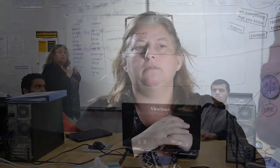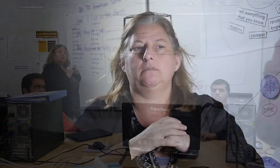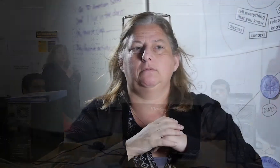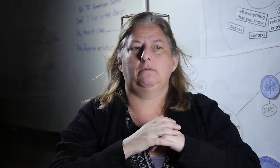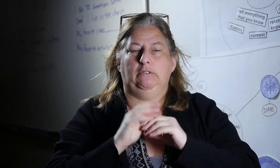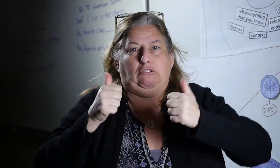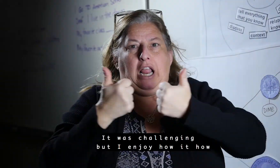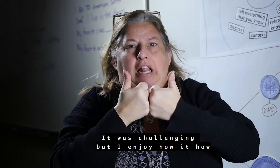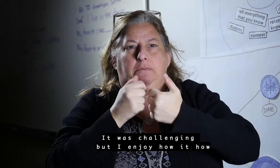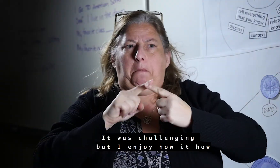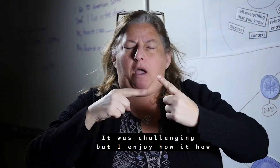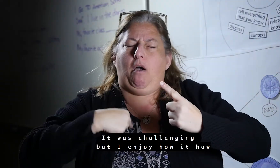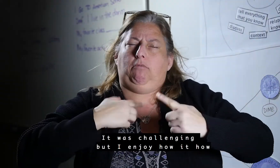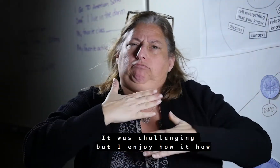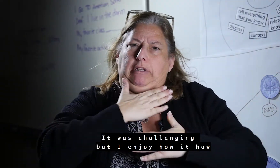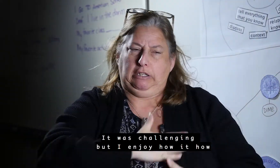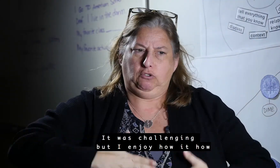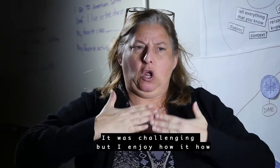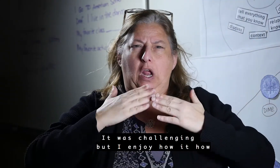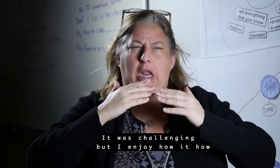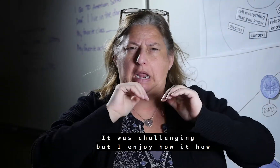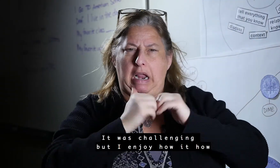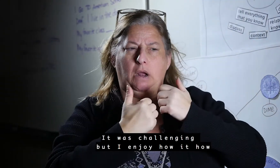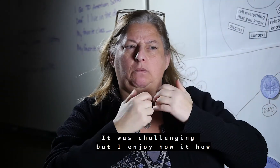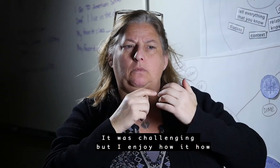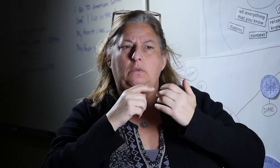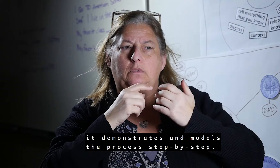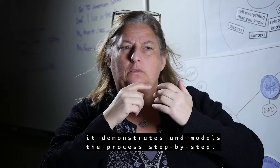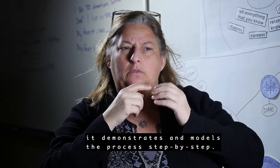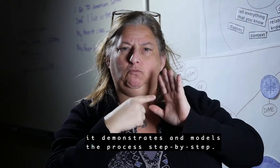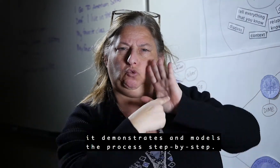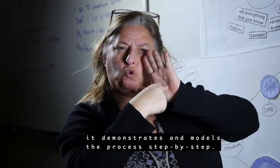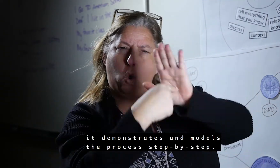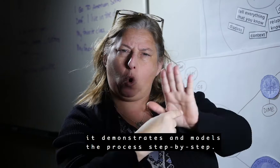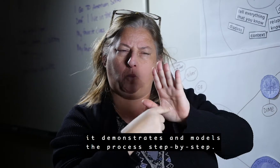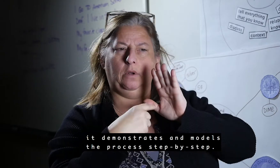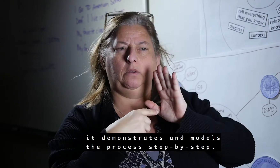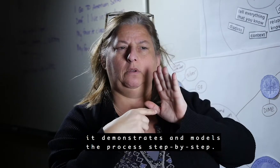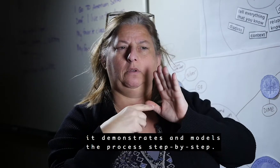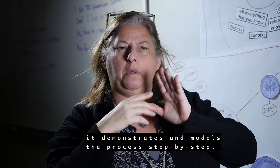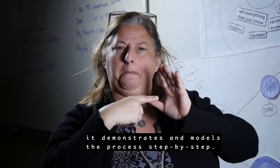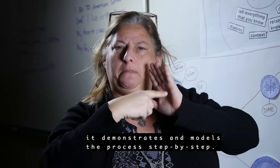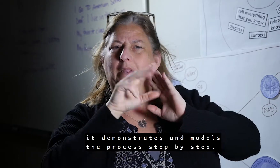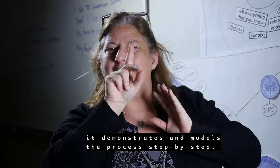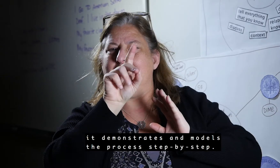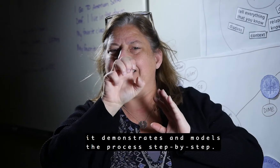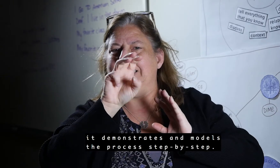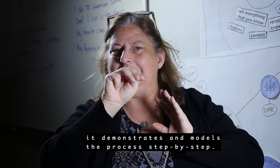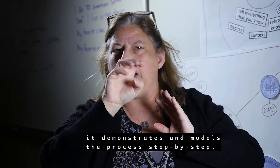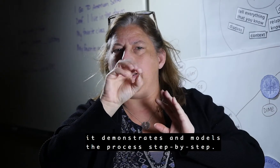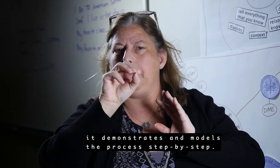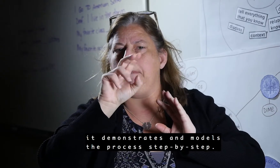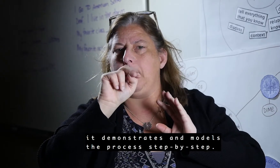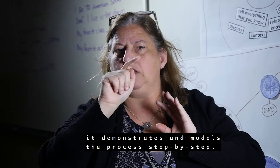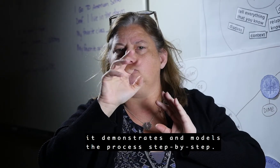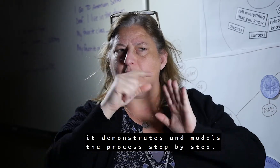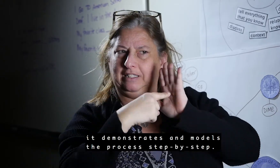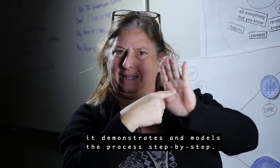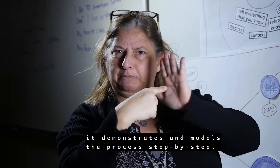It was challenging, but I enjoy how it demonstrates and models the